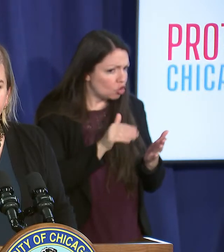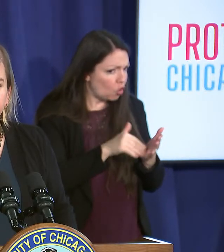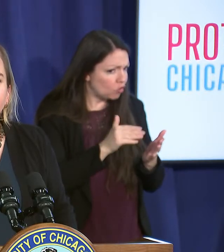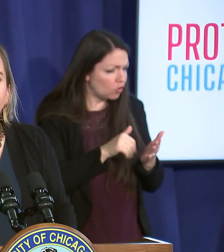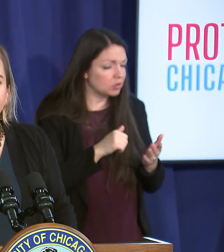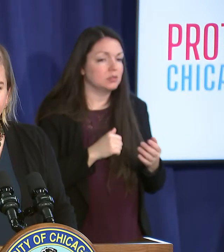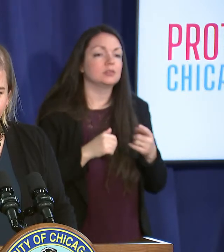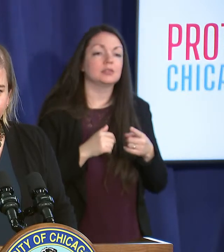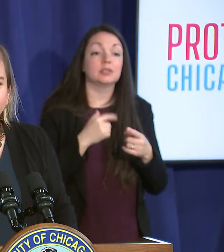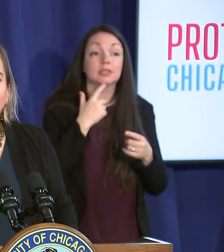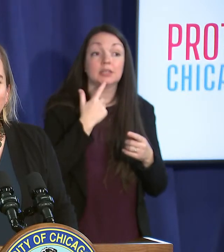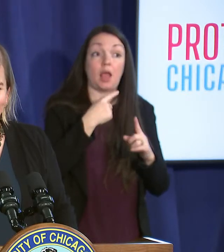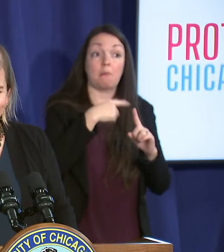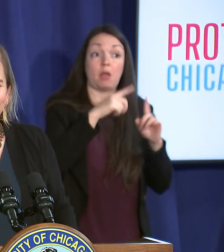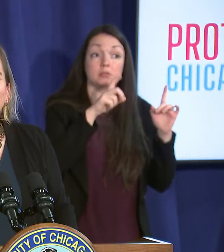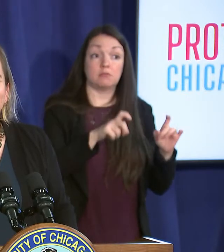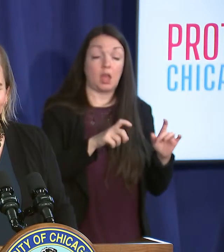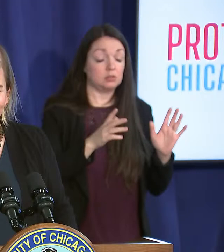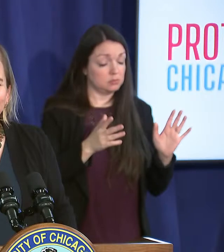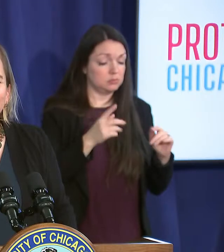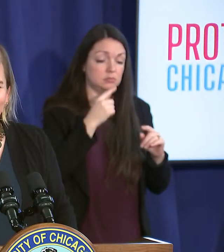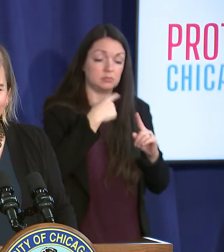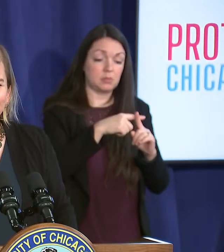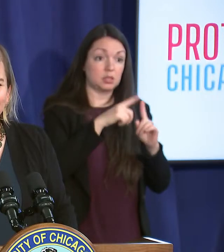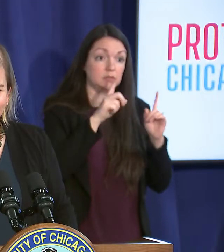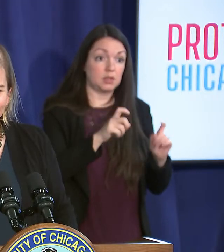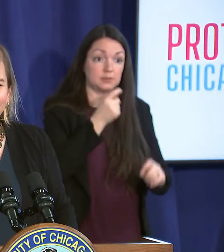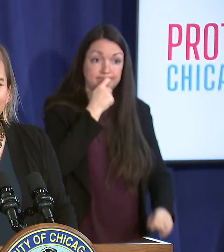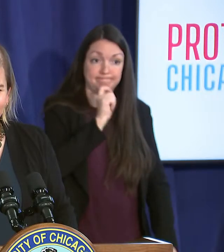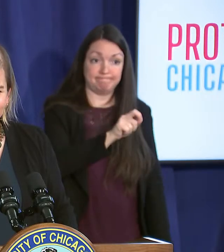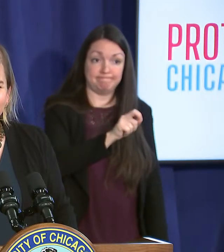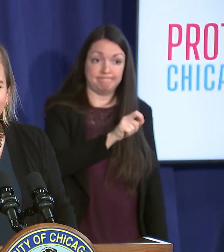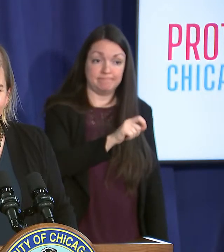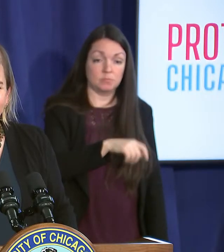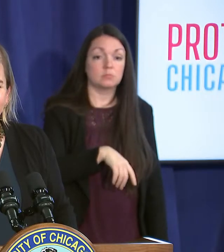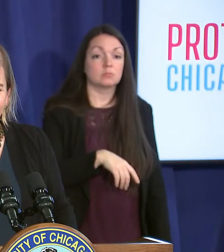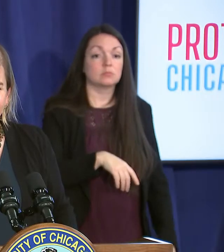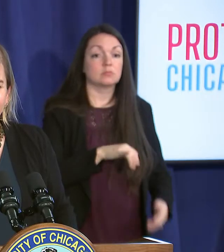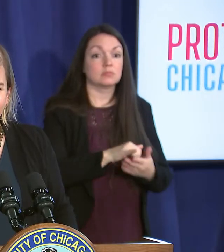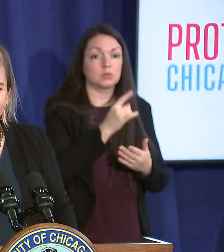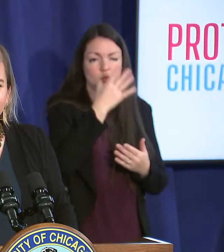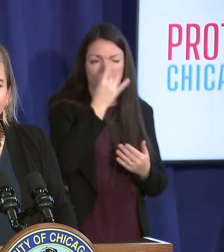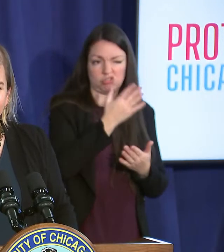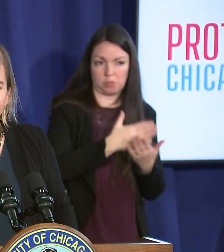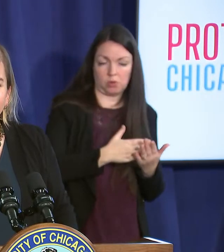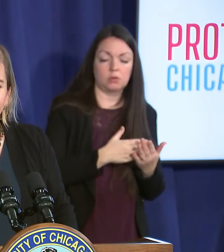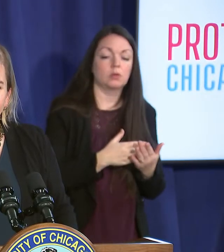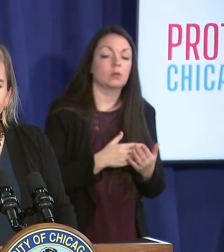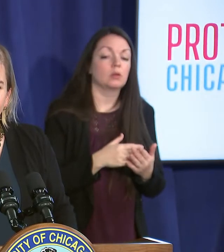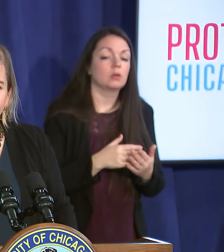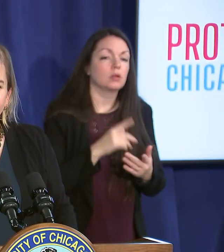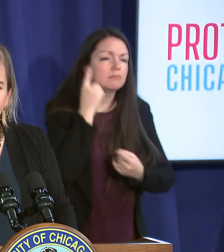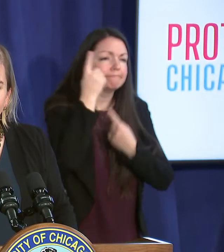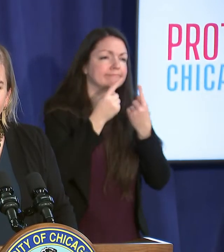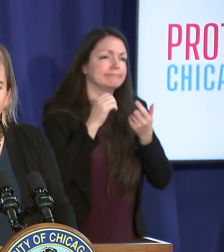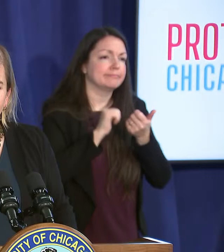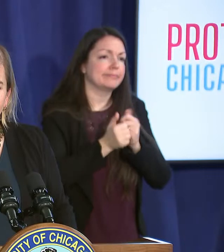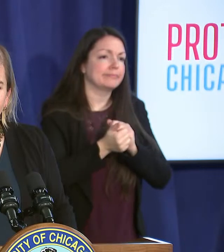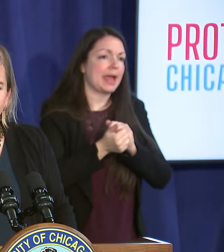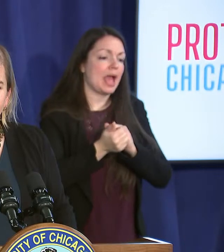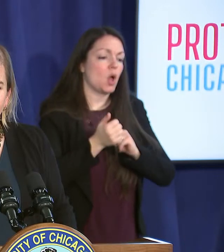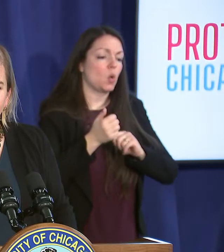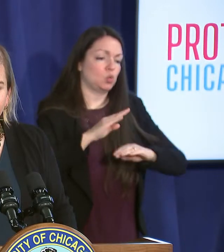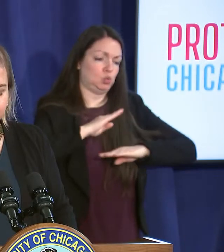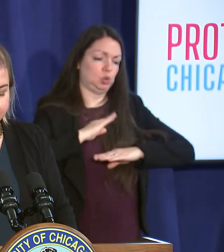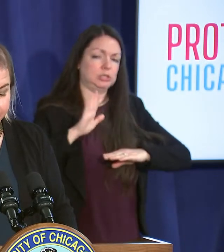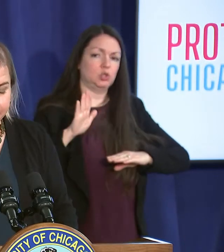said a positive test is a positive test, and listen to that. So that's one interesting part. But how satisfied are you with the